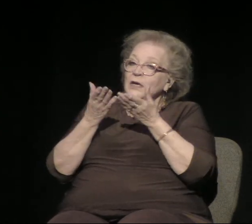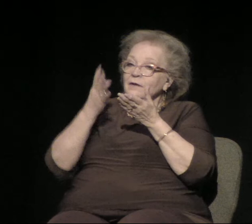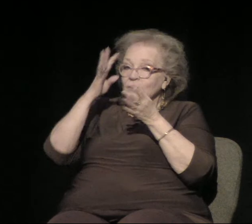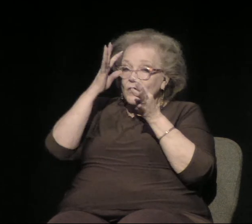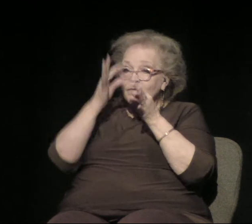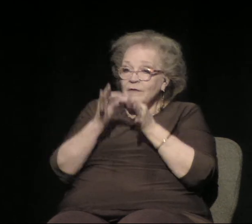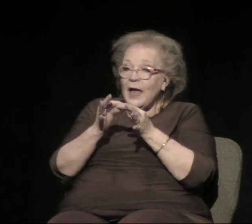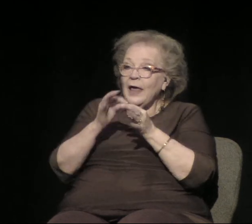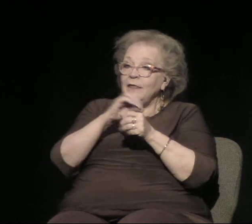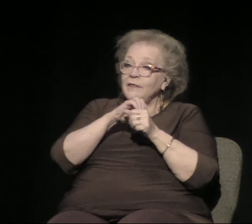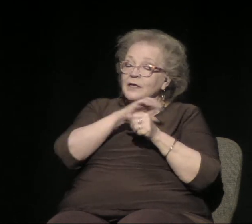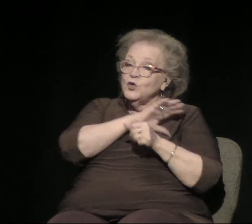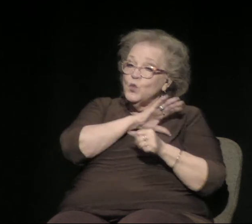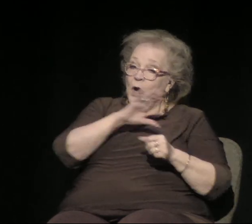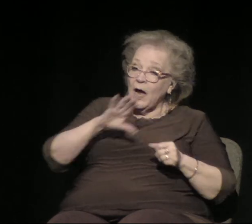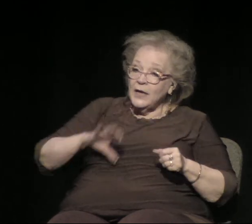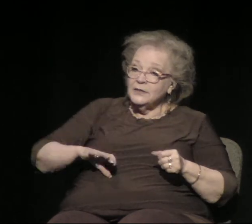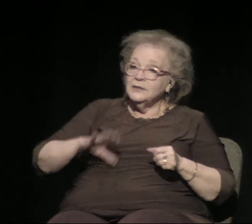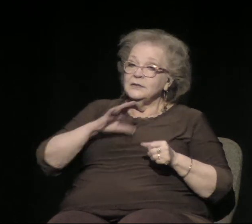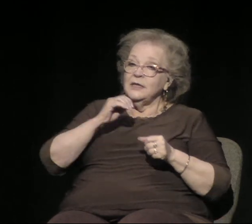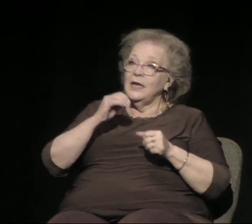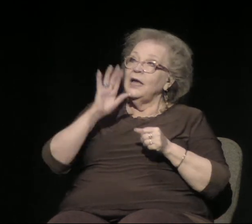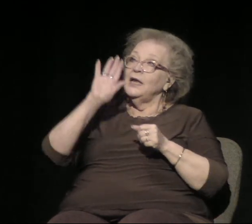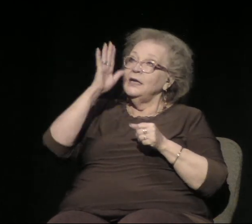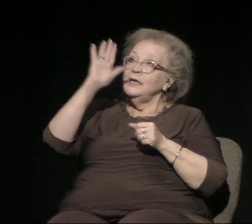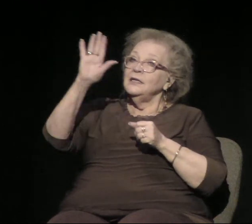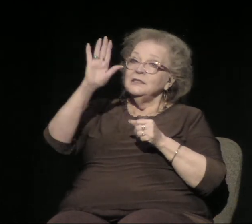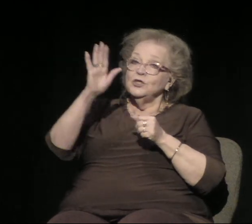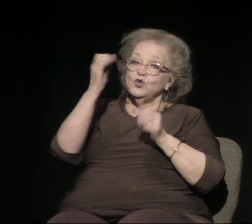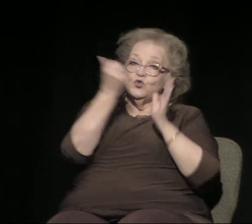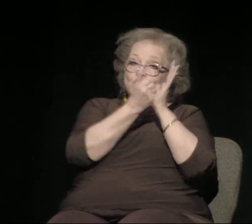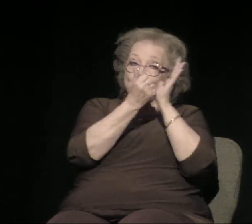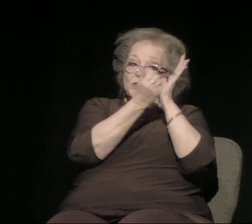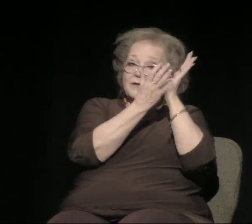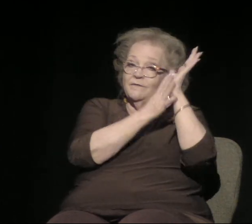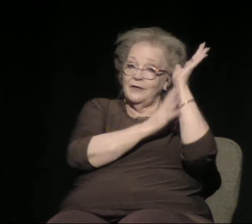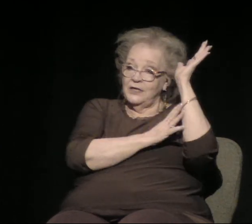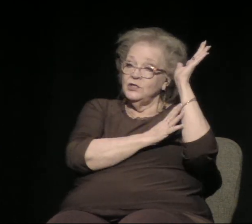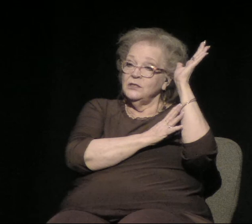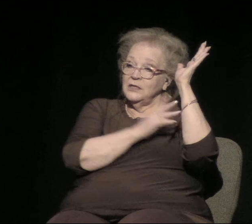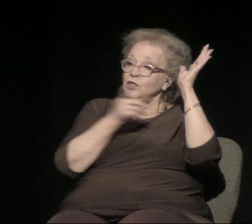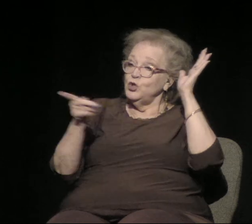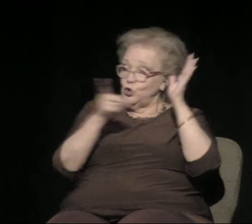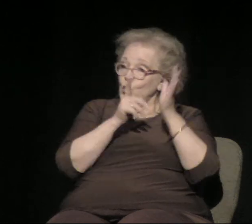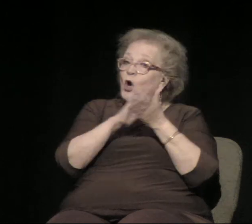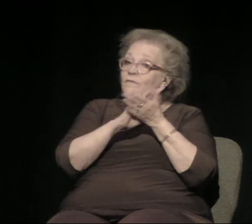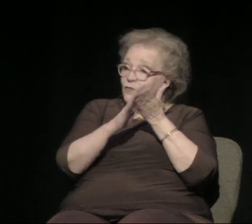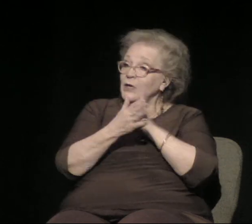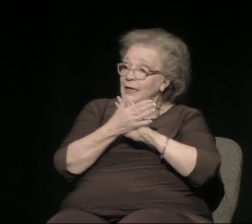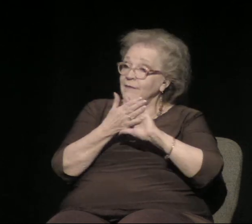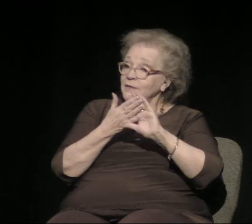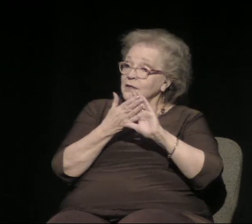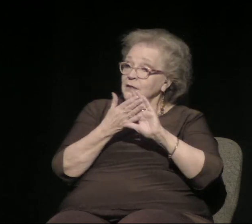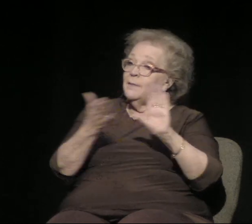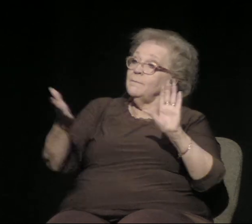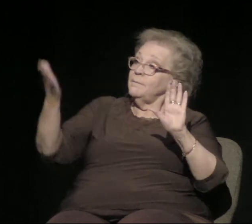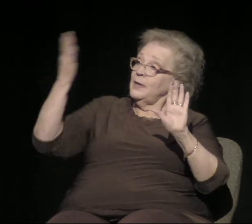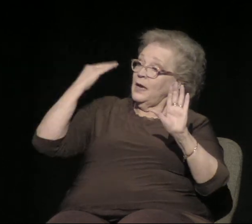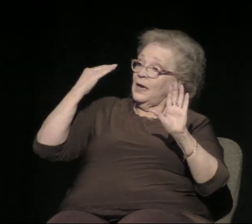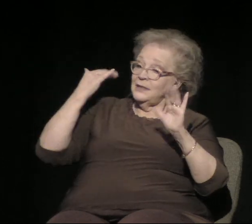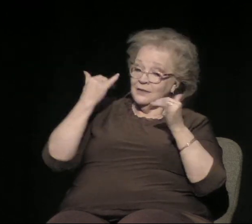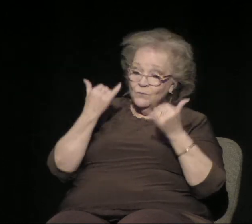his crucifixion and his resurrection, you are forgiven 100% past, present, and